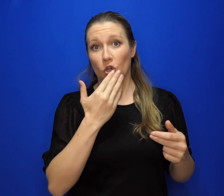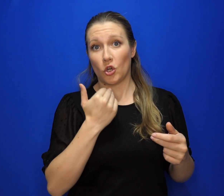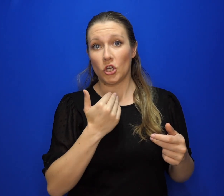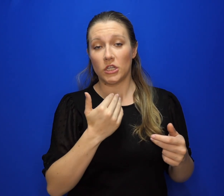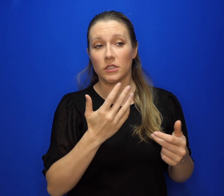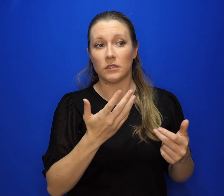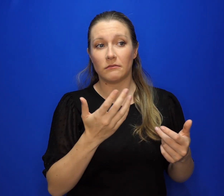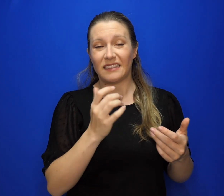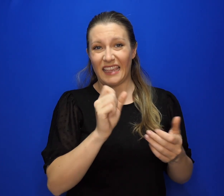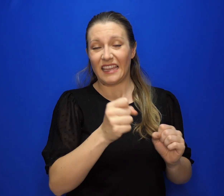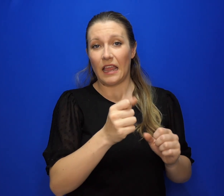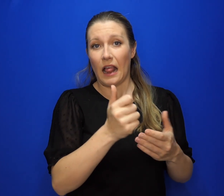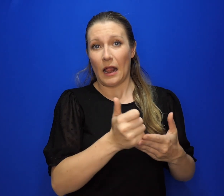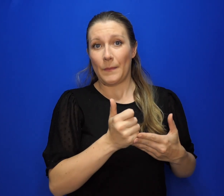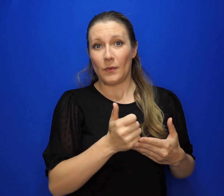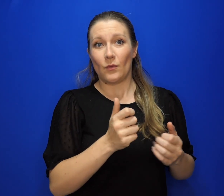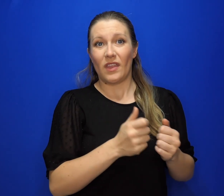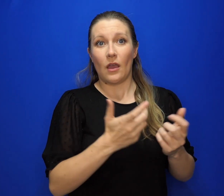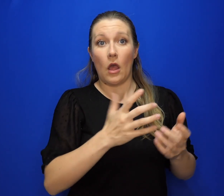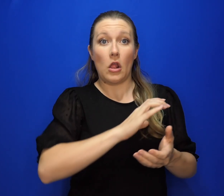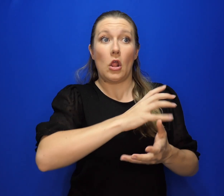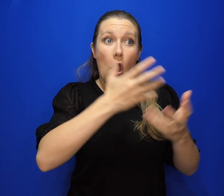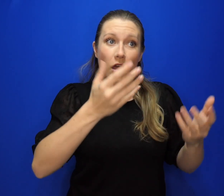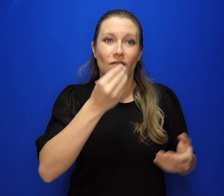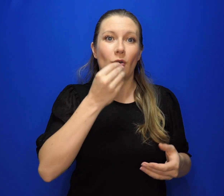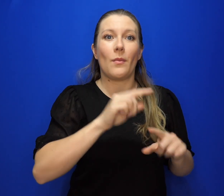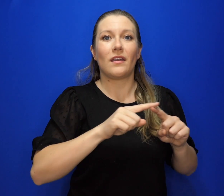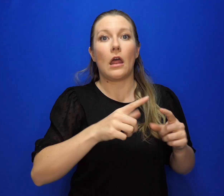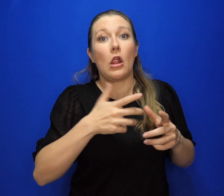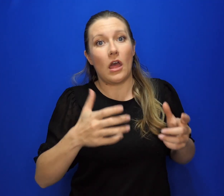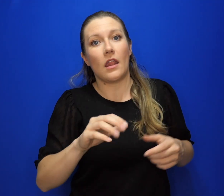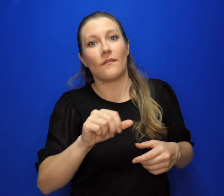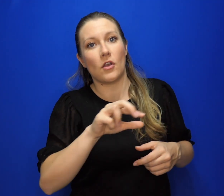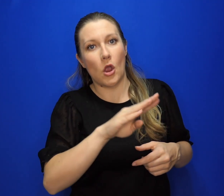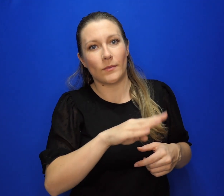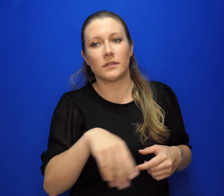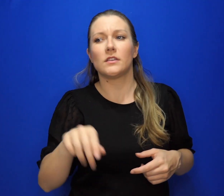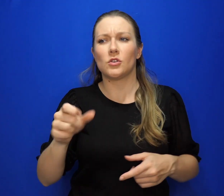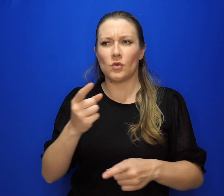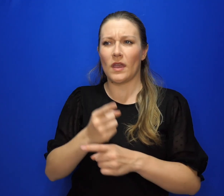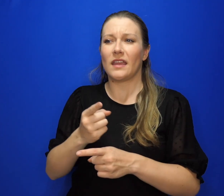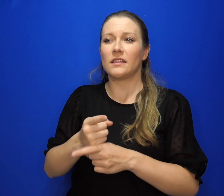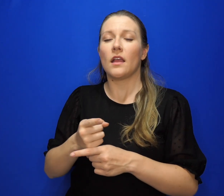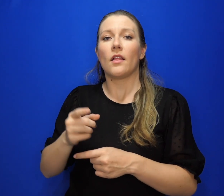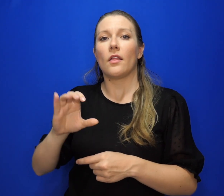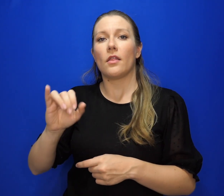It's a good point. Like, even the juice boxes that Arden still carries to this day for Lowe's are very tiny.